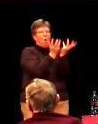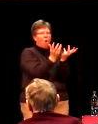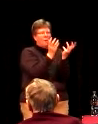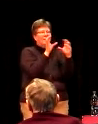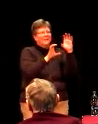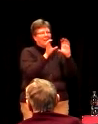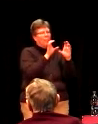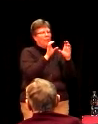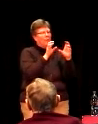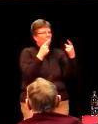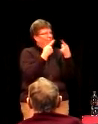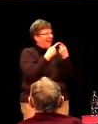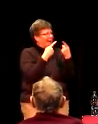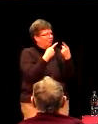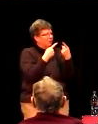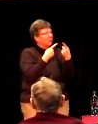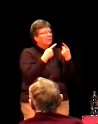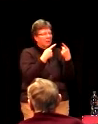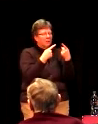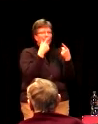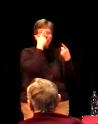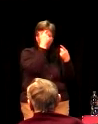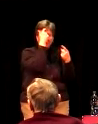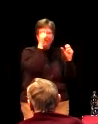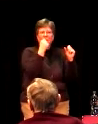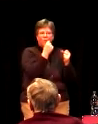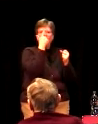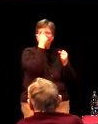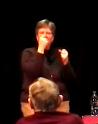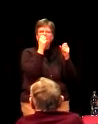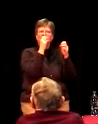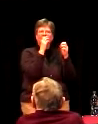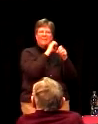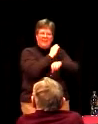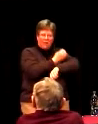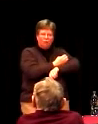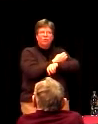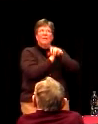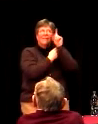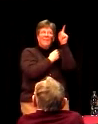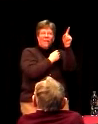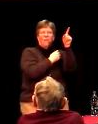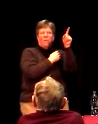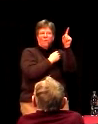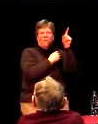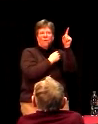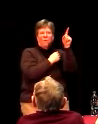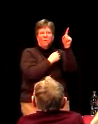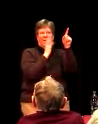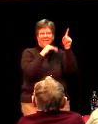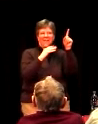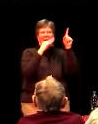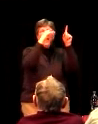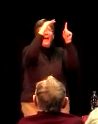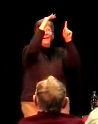because it's so cold up there, and because of some of the energy that's being that's present at that altitude.